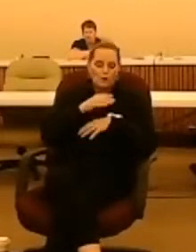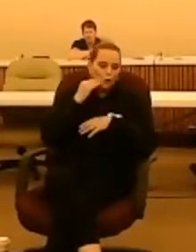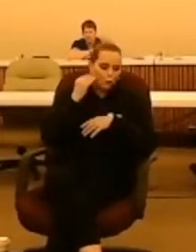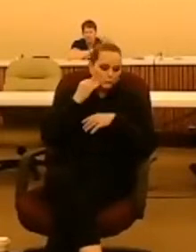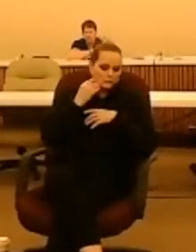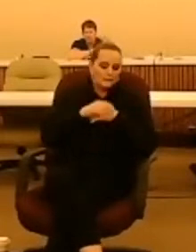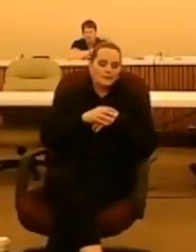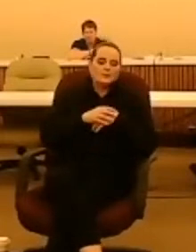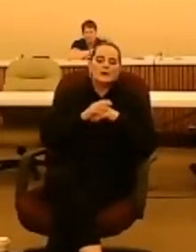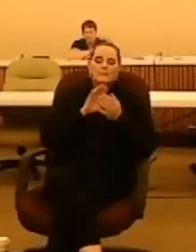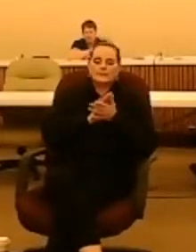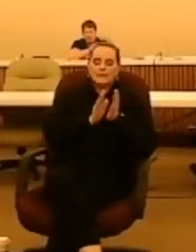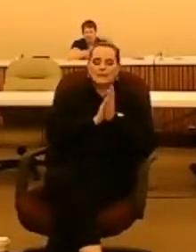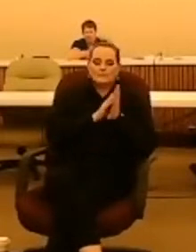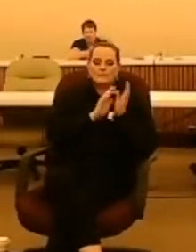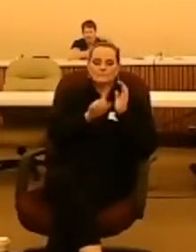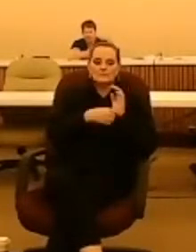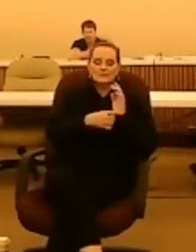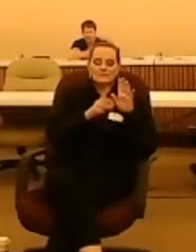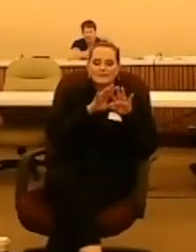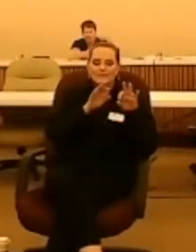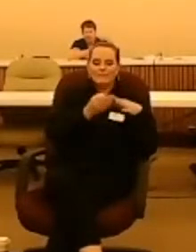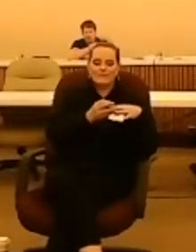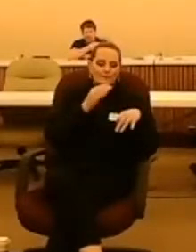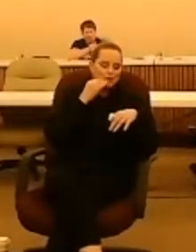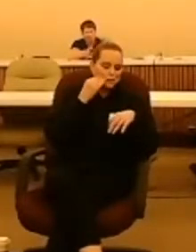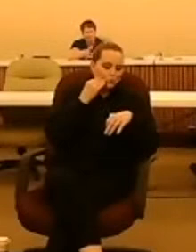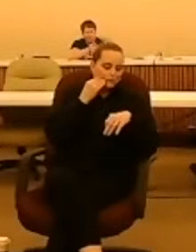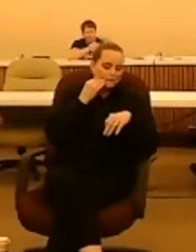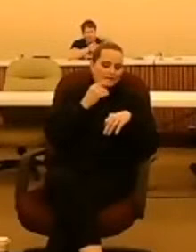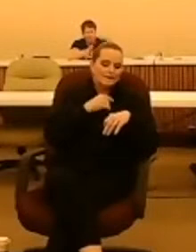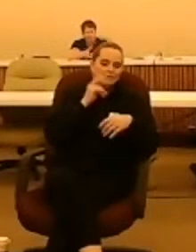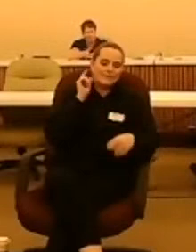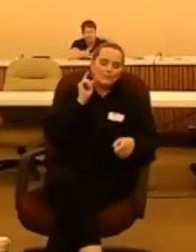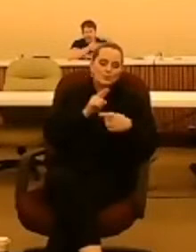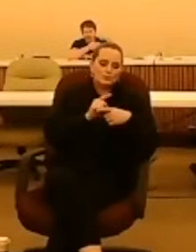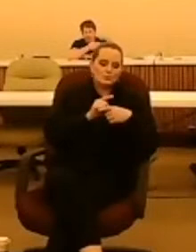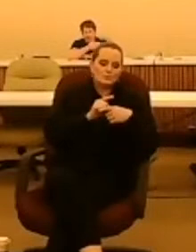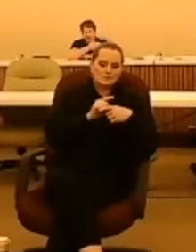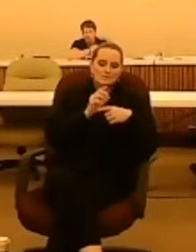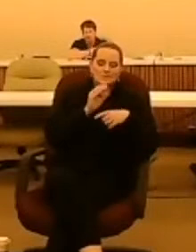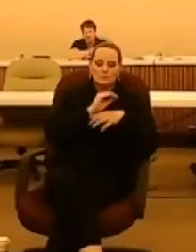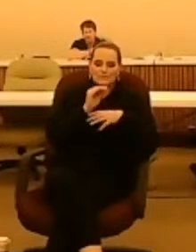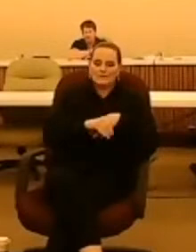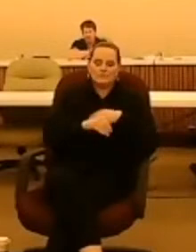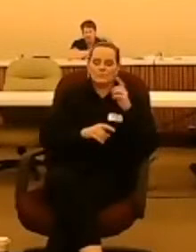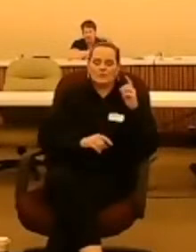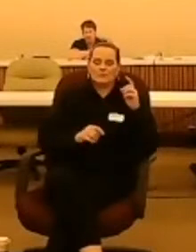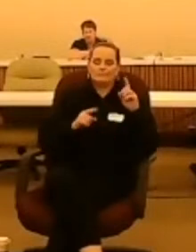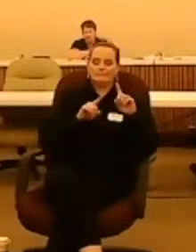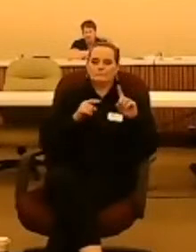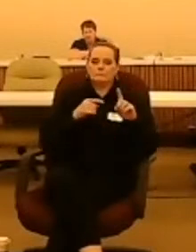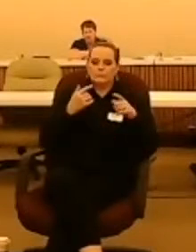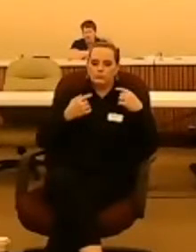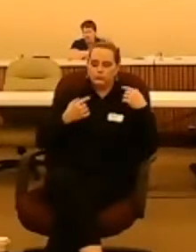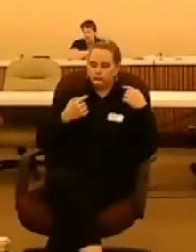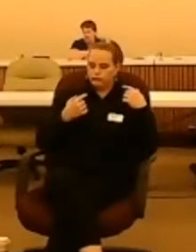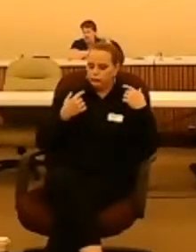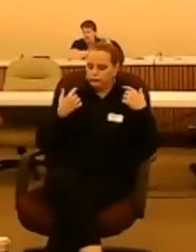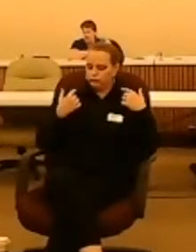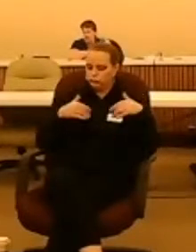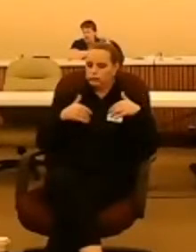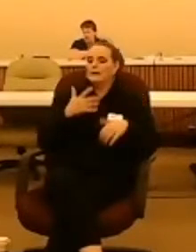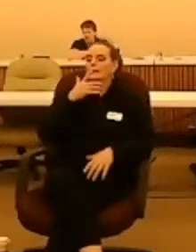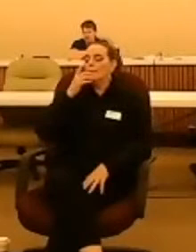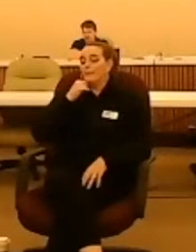done as single family homes. That brought the percentage of single family homes way out of whack. But again, the way it was always